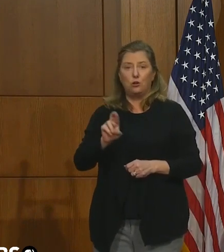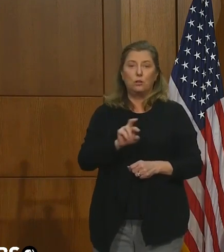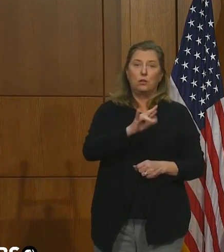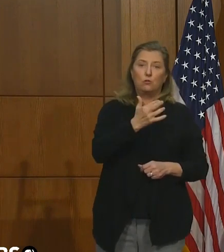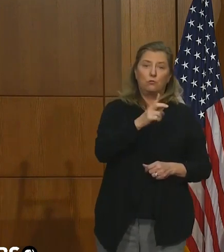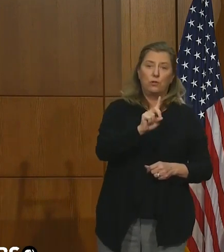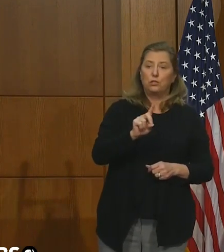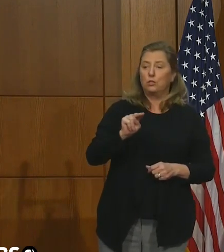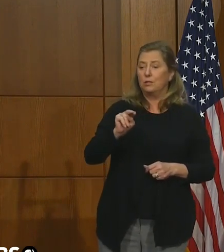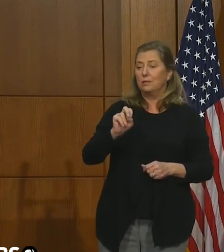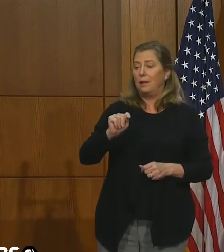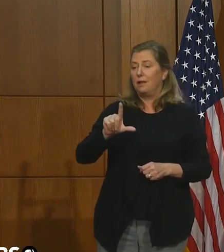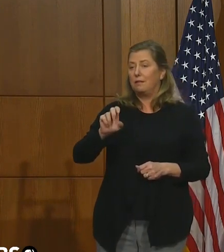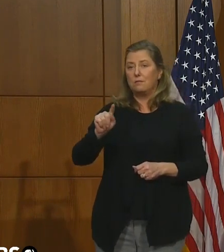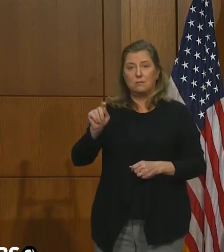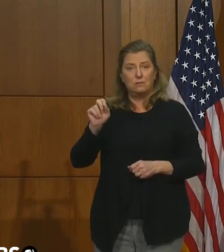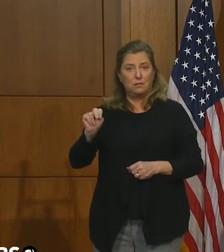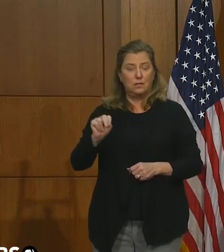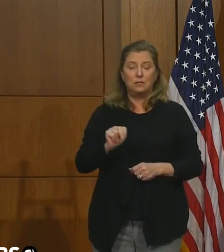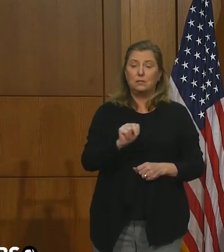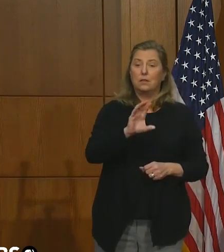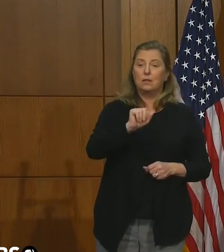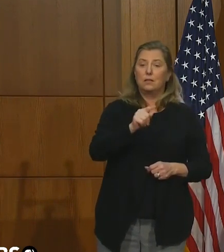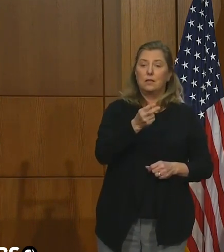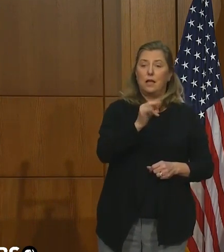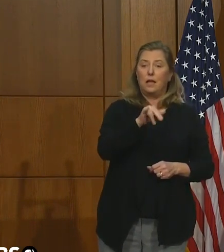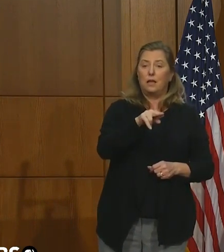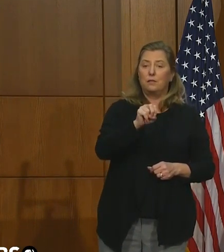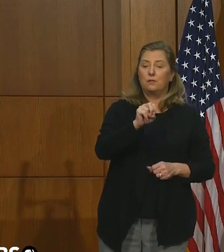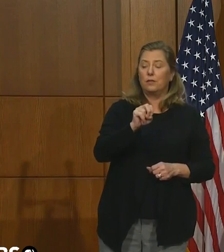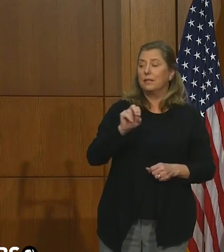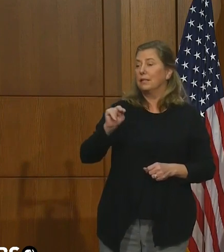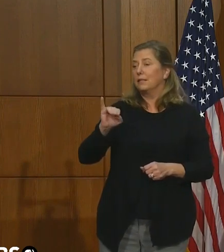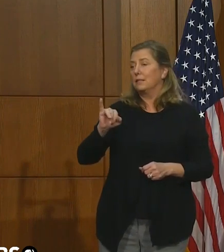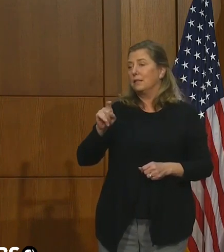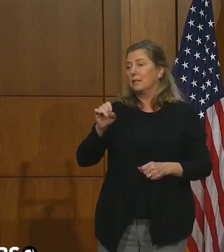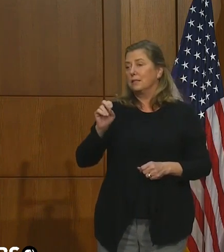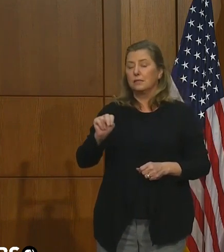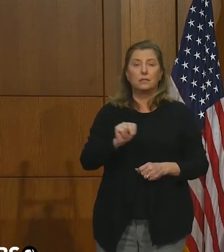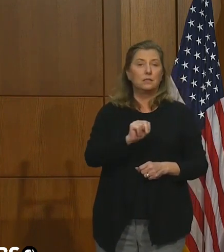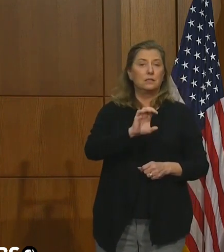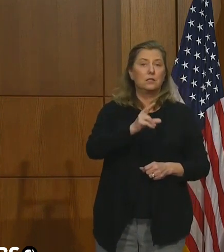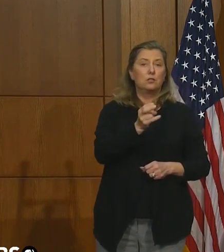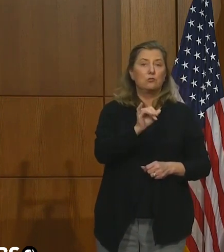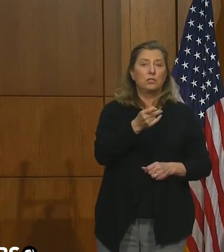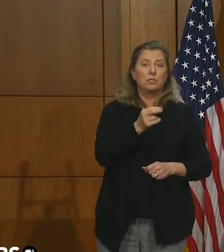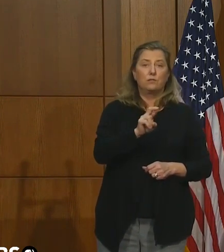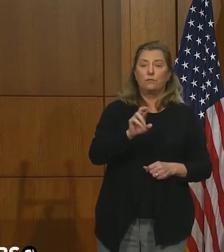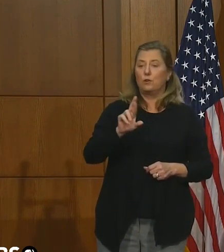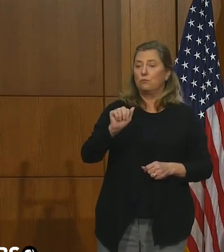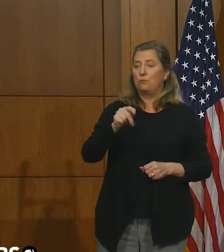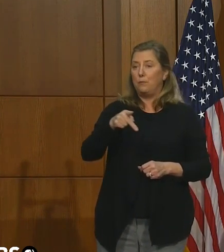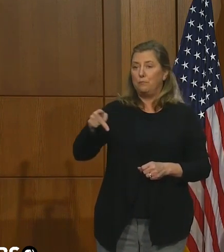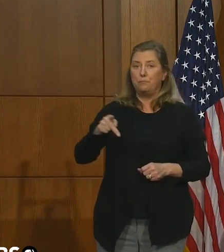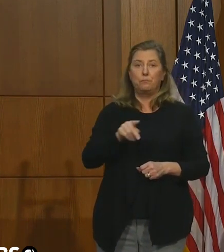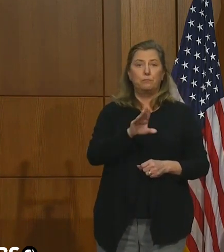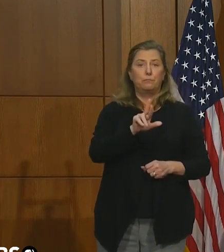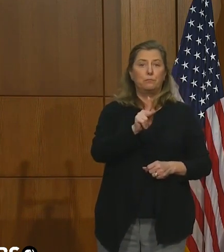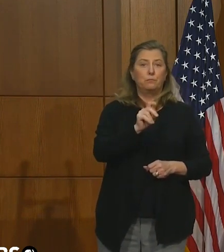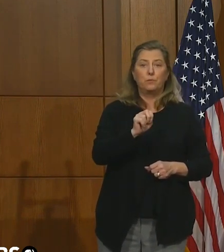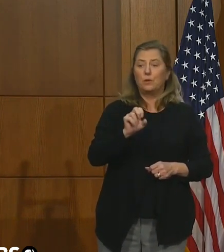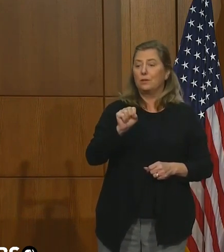Richard Nettleton, Catherine Nixon, Christopher Rapp, Bert